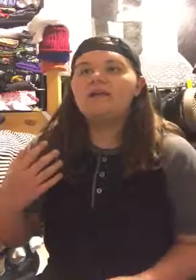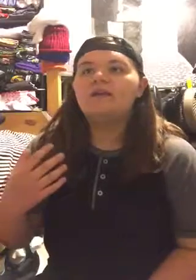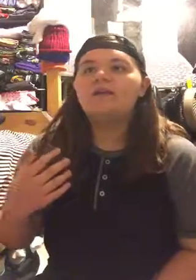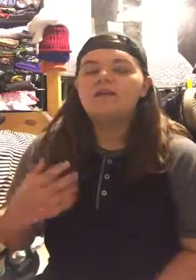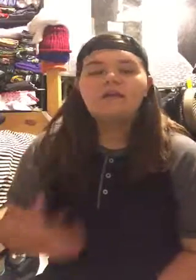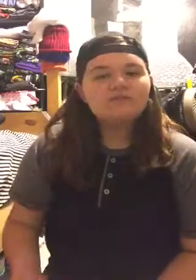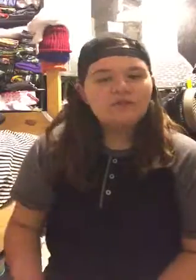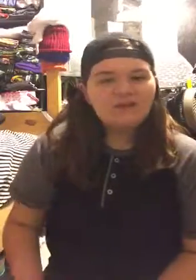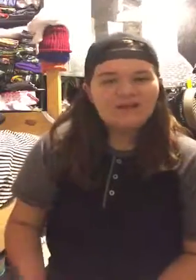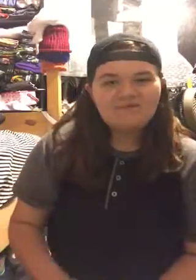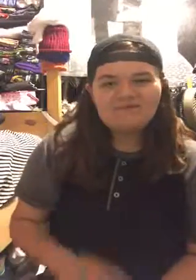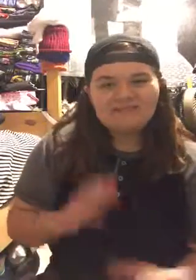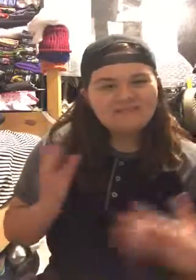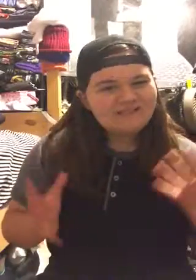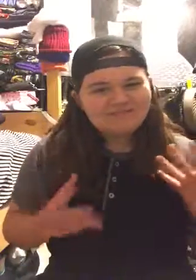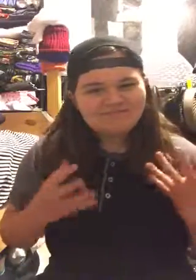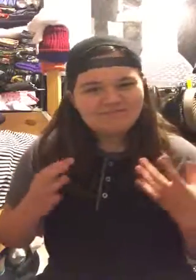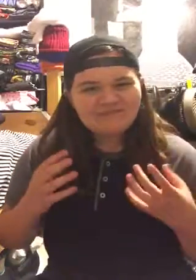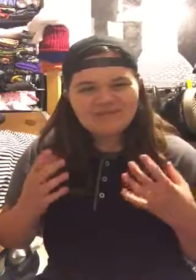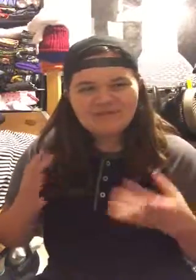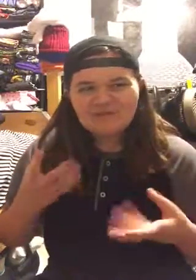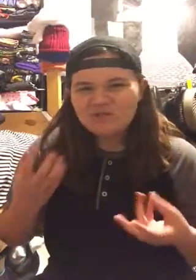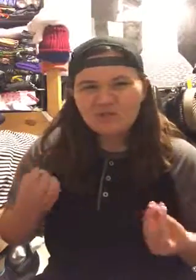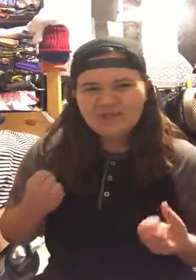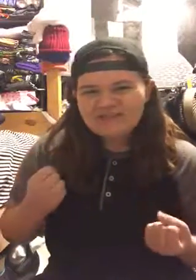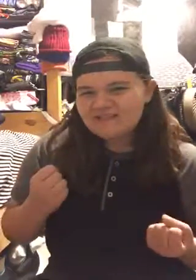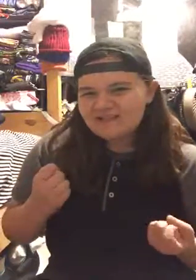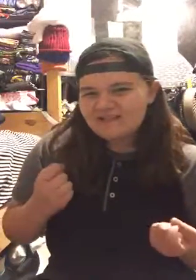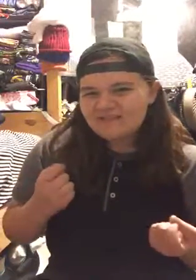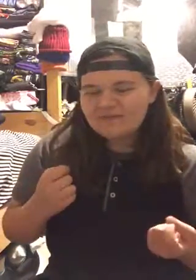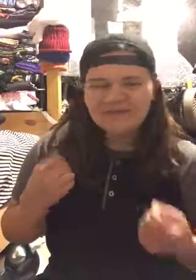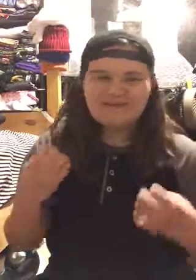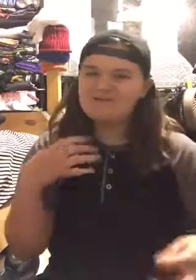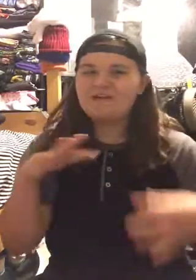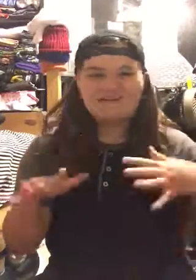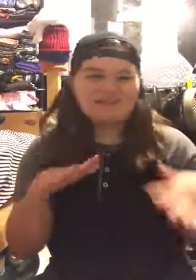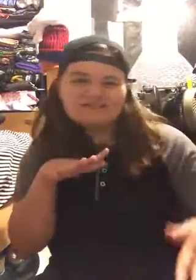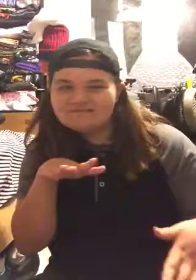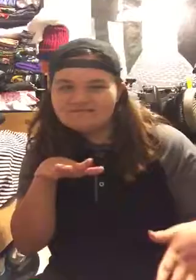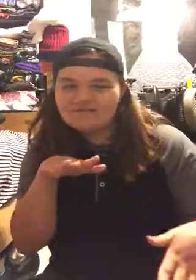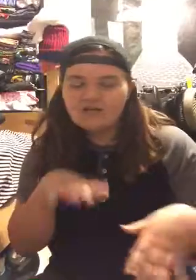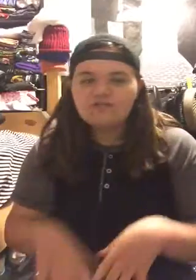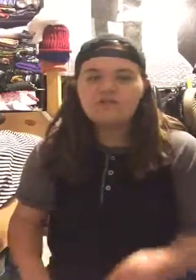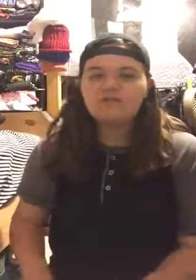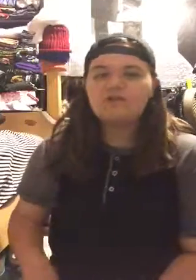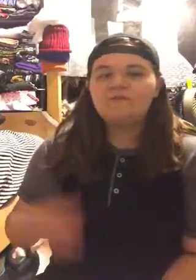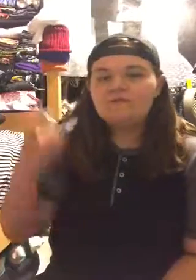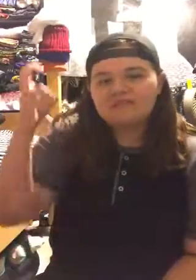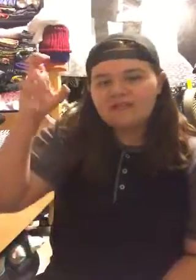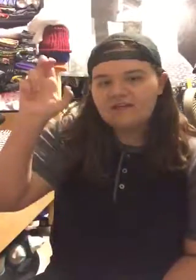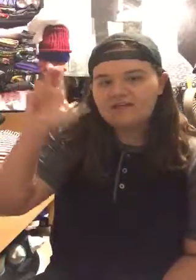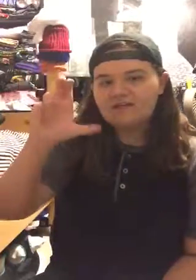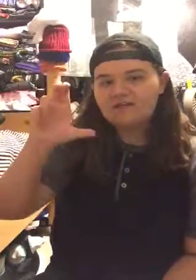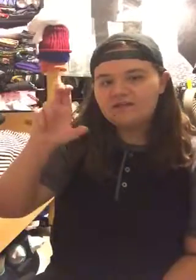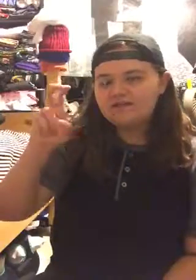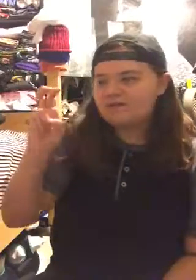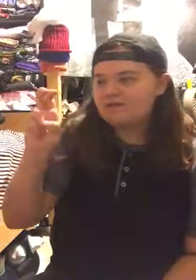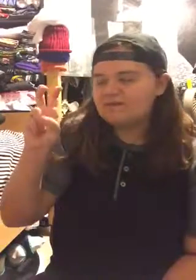then truck, I saw 2 ways to do it, but again, I'm kind of not sure. One of them was like, I think it